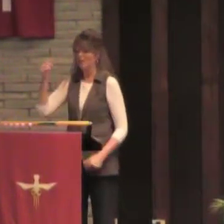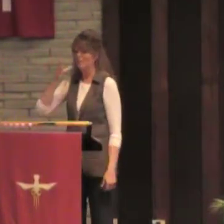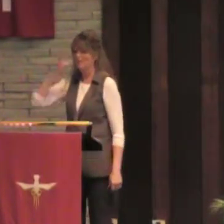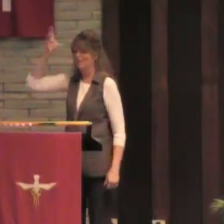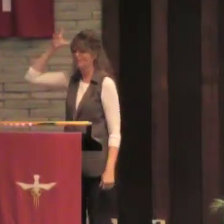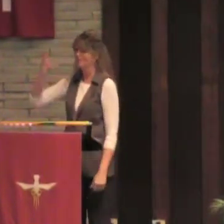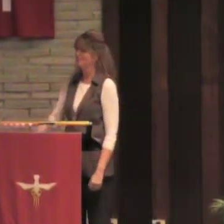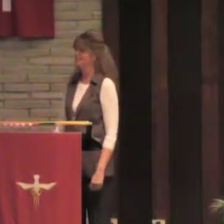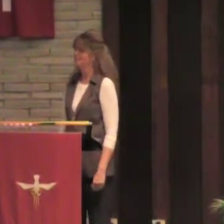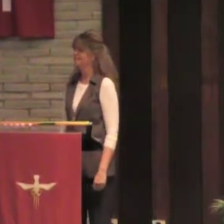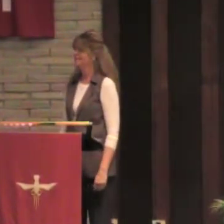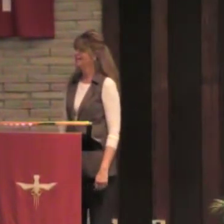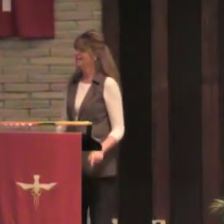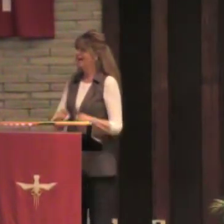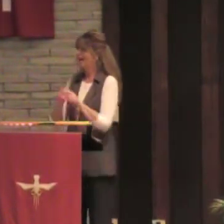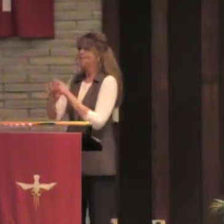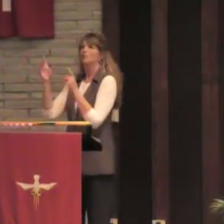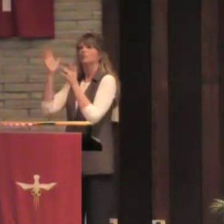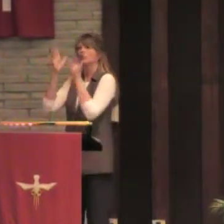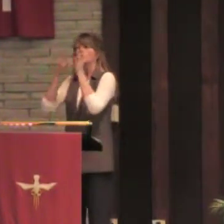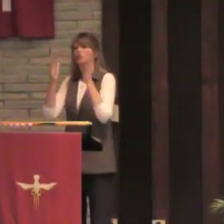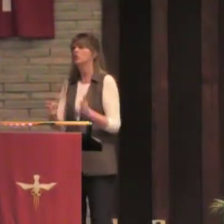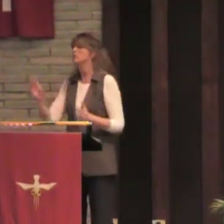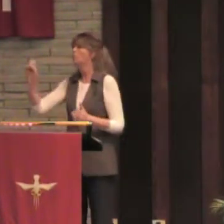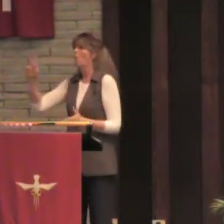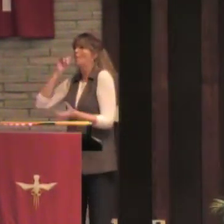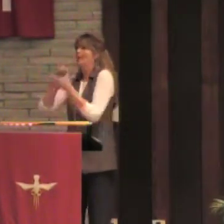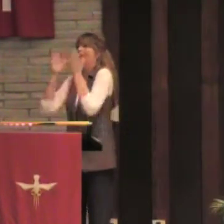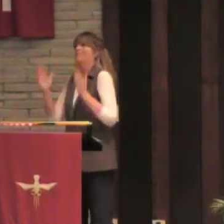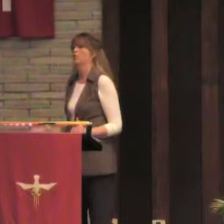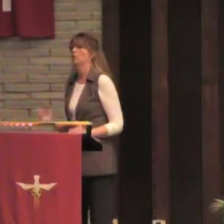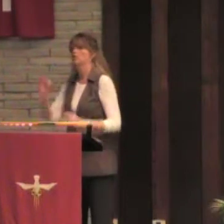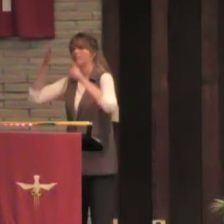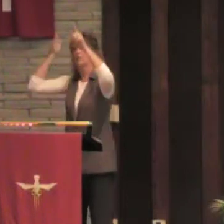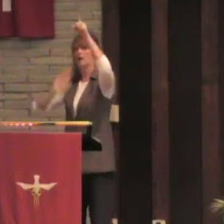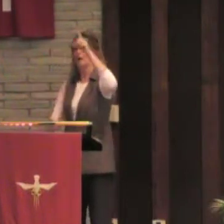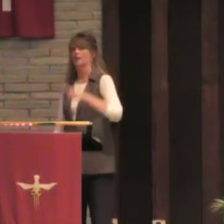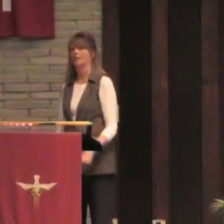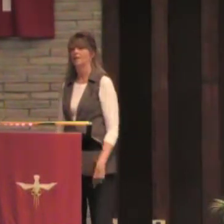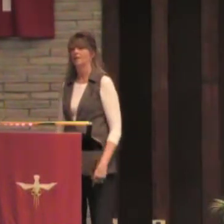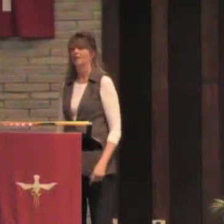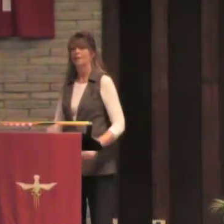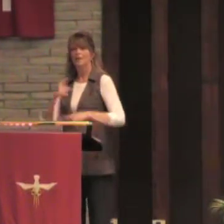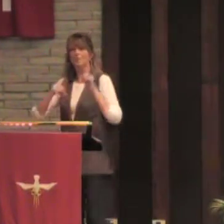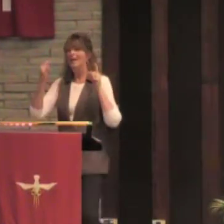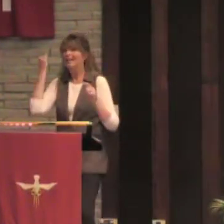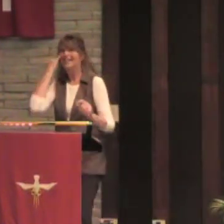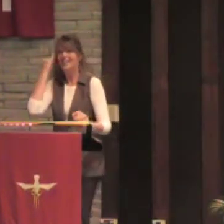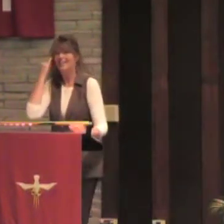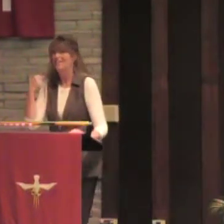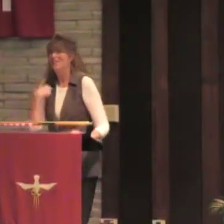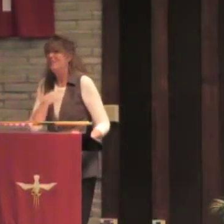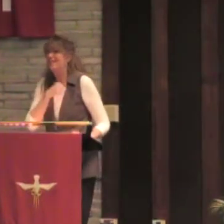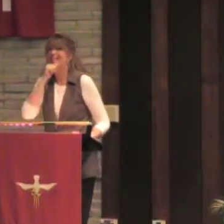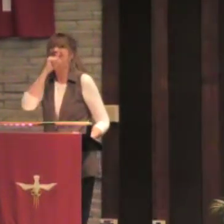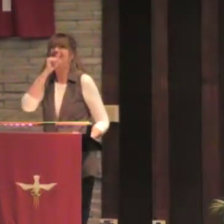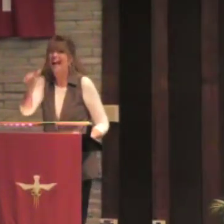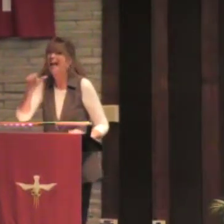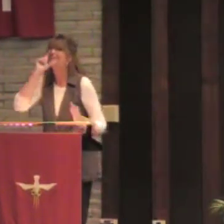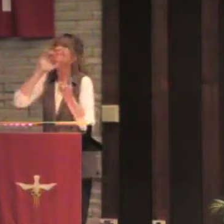Lord. And that love from our Father has helped us to become better parents. You know, imagine if